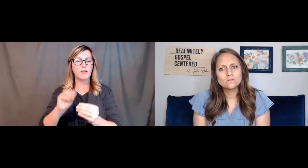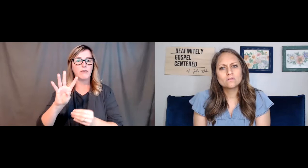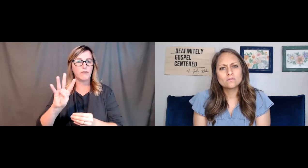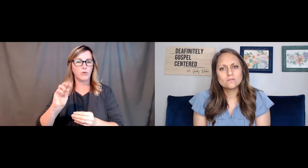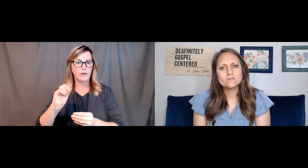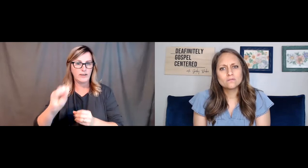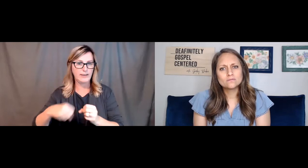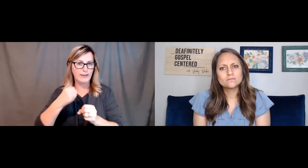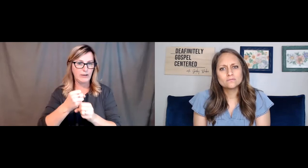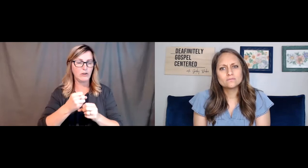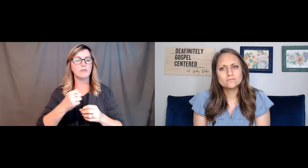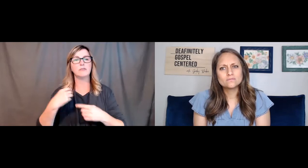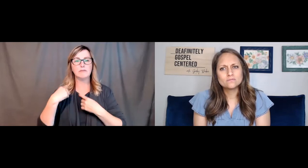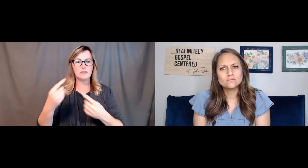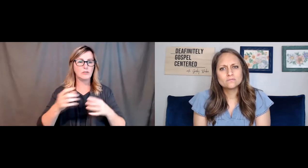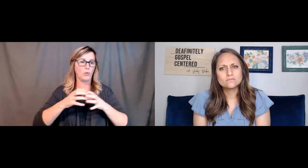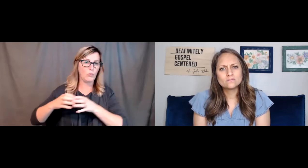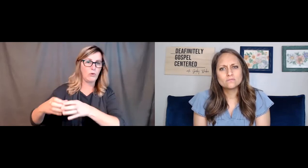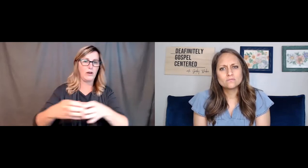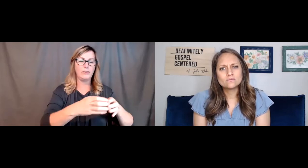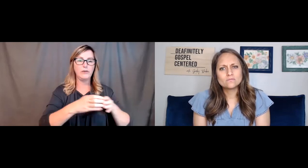wander for 40 years.